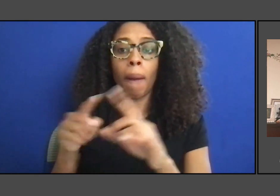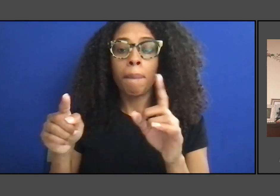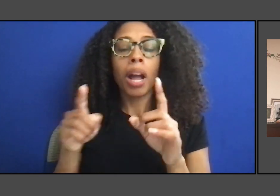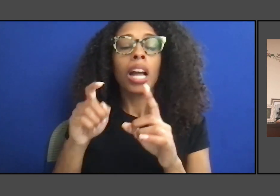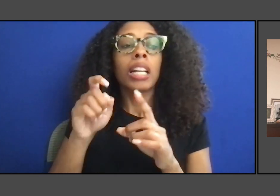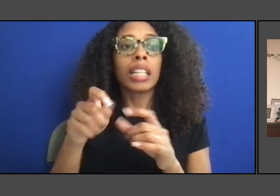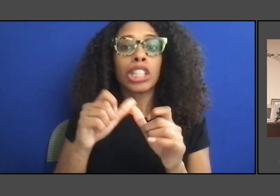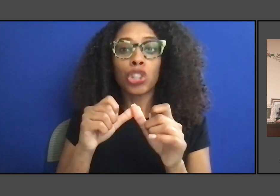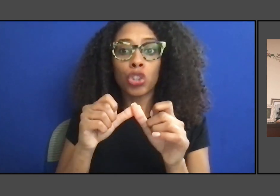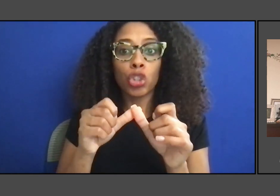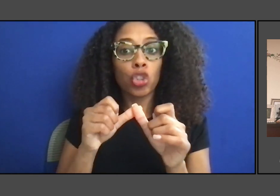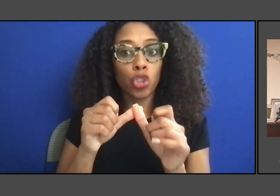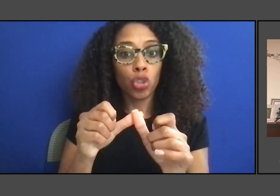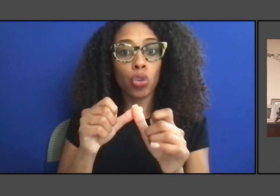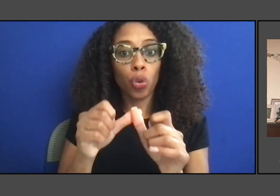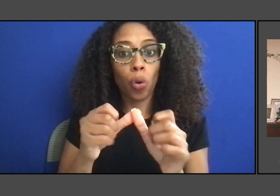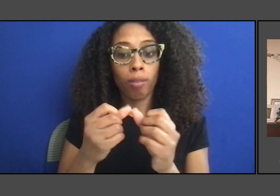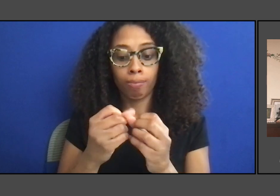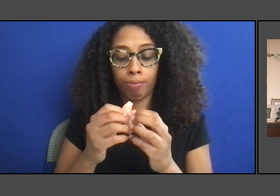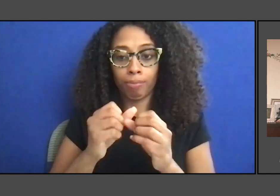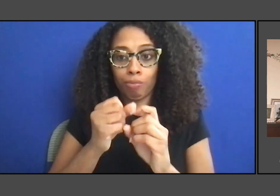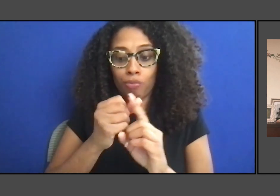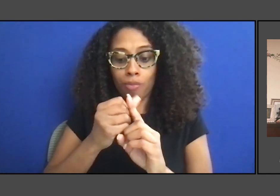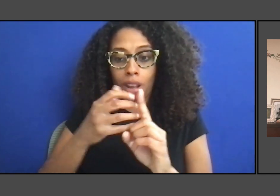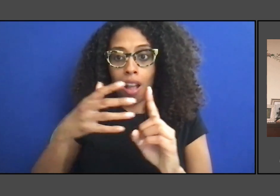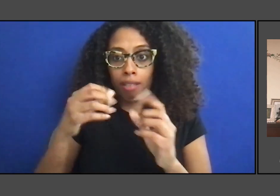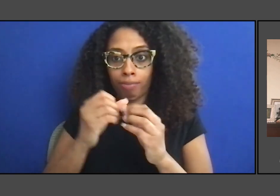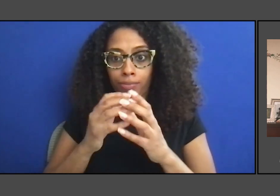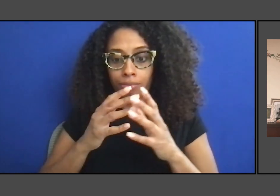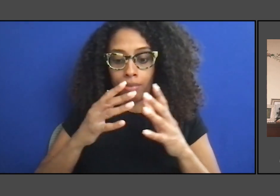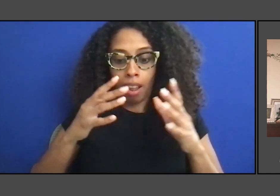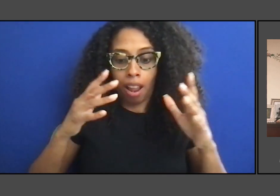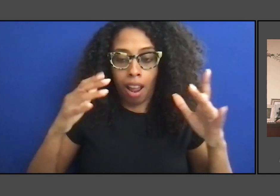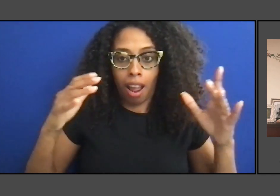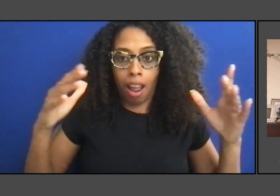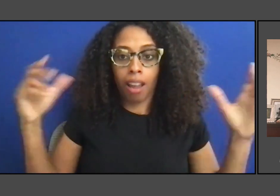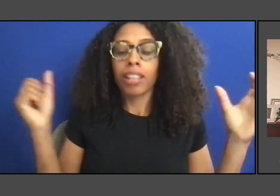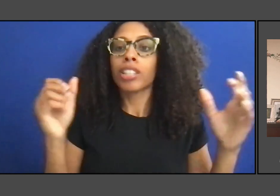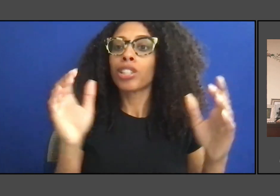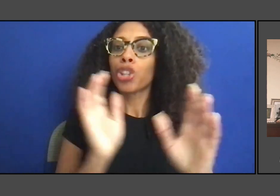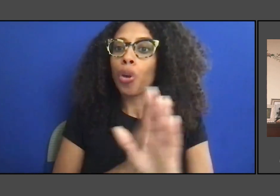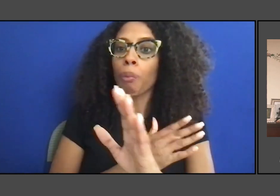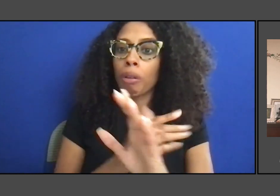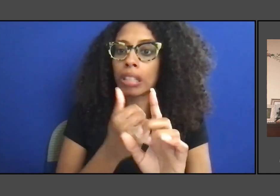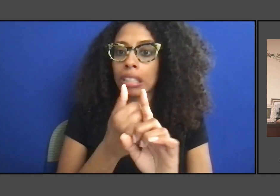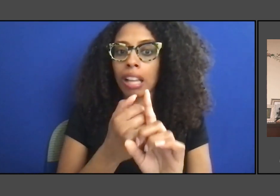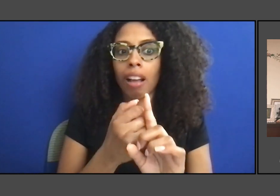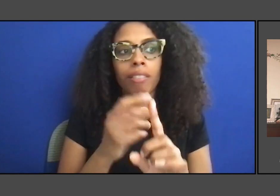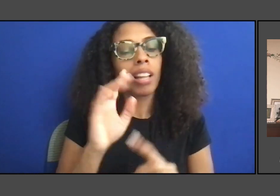for the expansive nature of the music, and that's not easy.